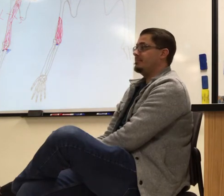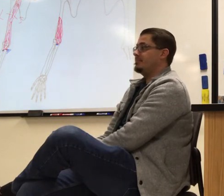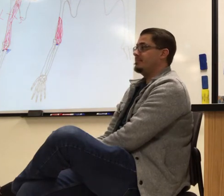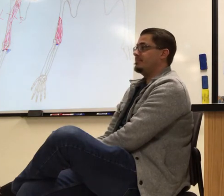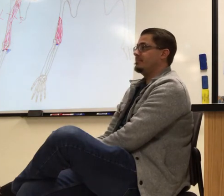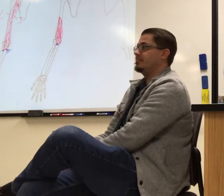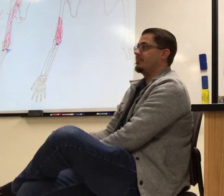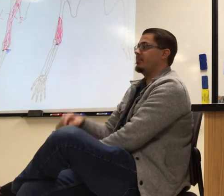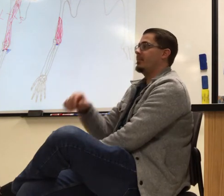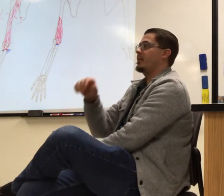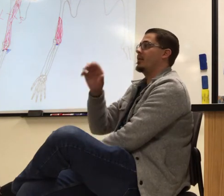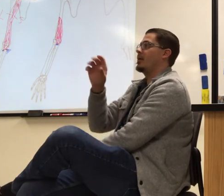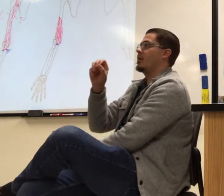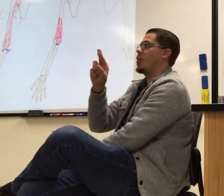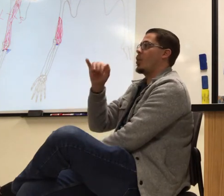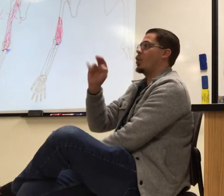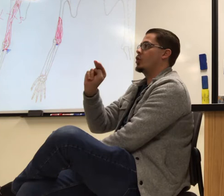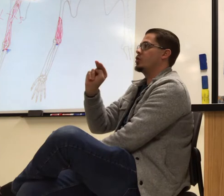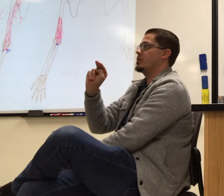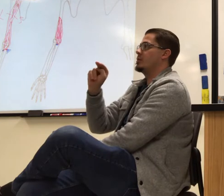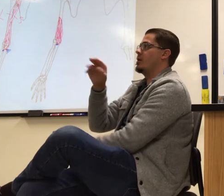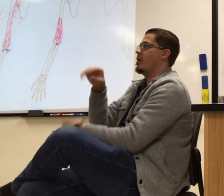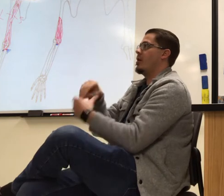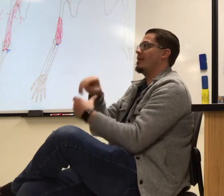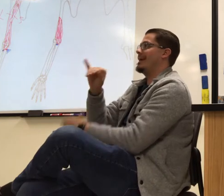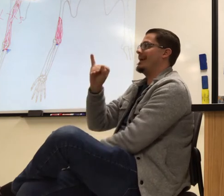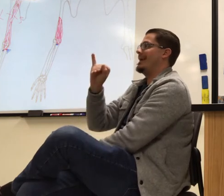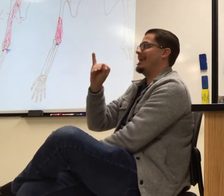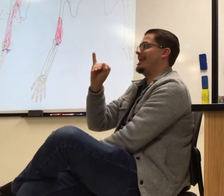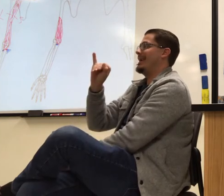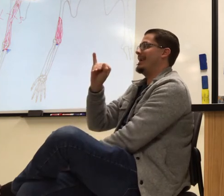its origin is on the infraglenoid tubercle.